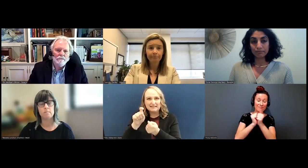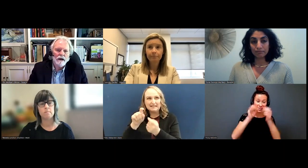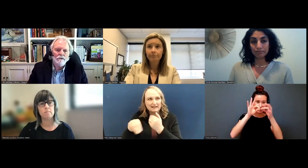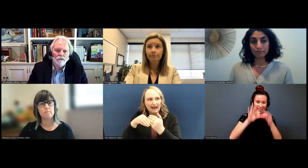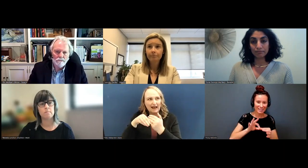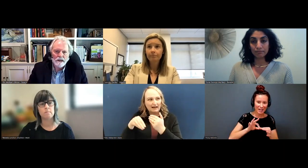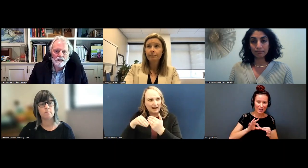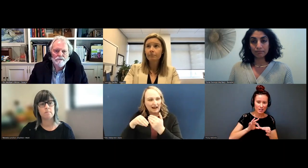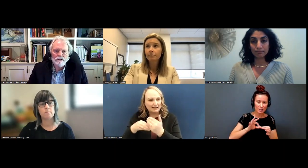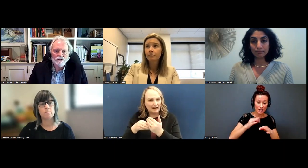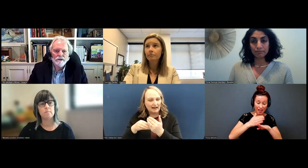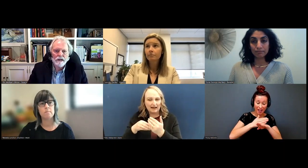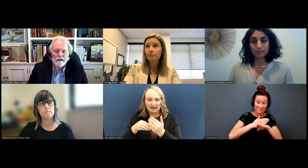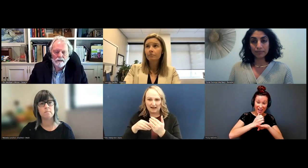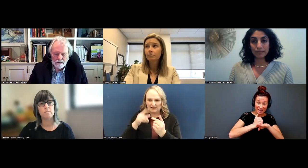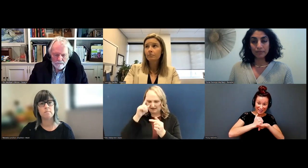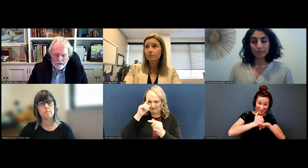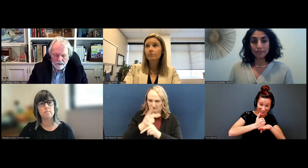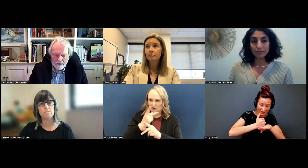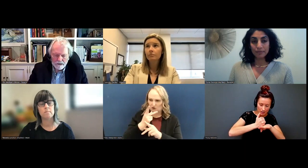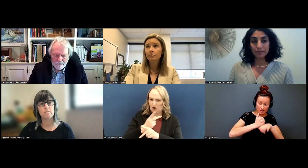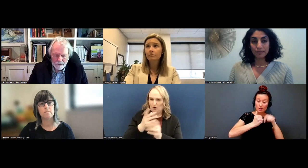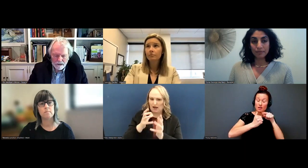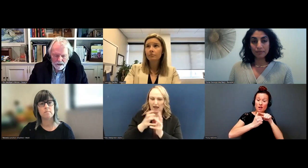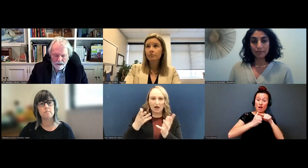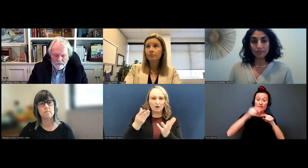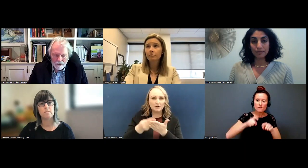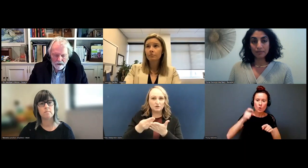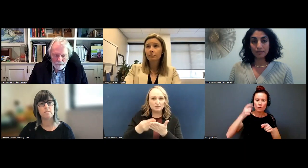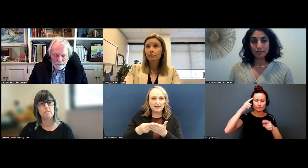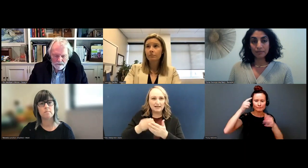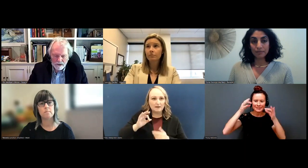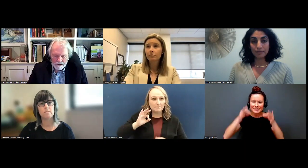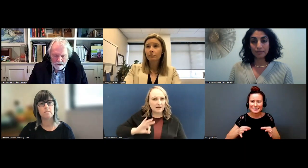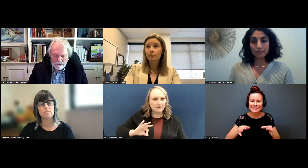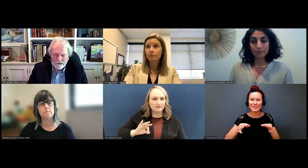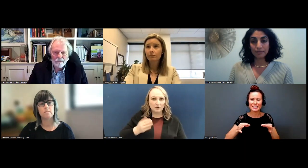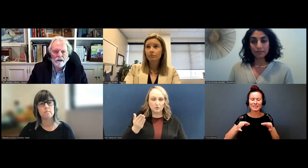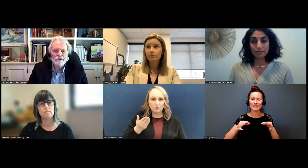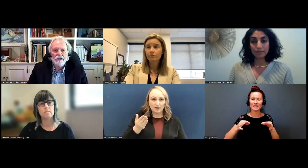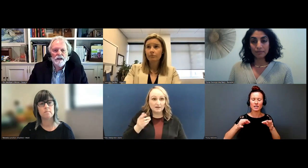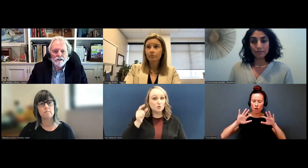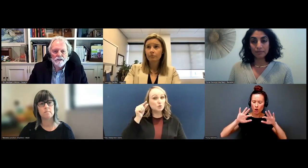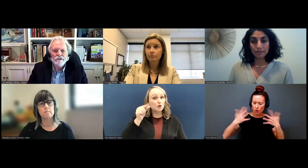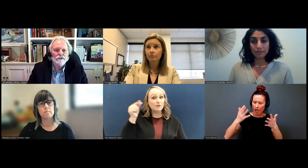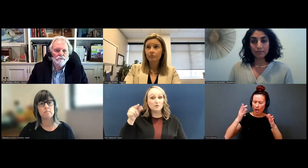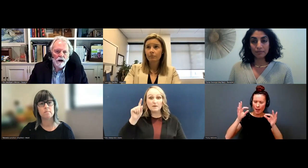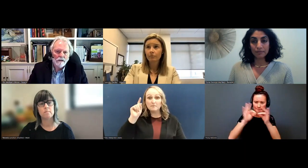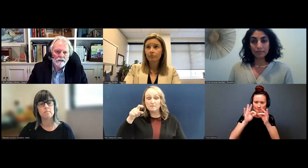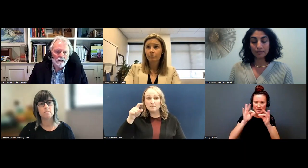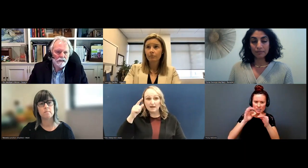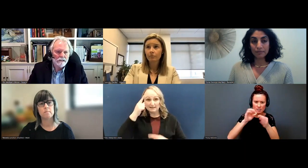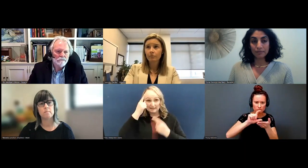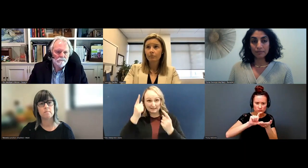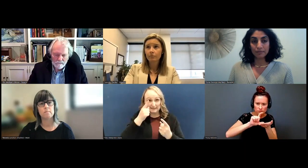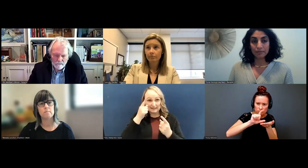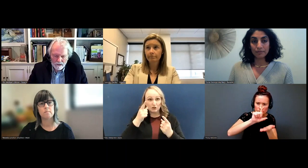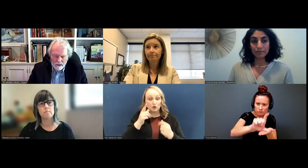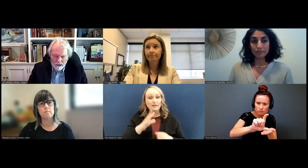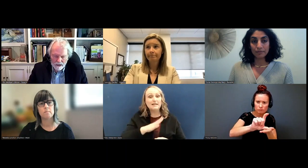benefit amount will be for the new Canada Disability Benefit, the government must take into consideration the official poverty